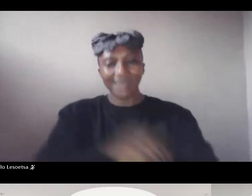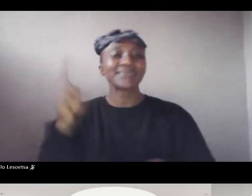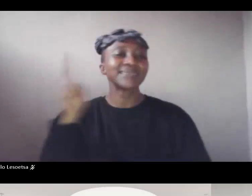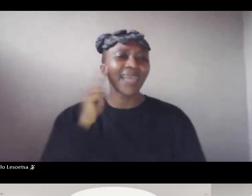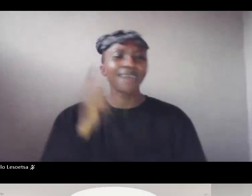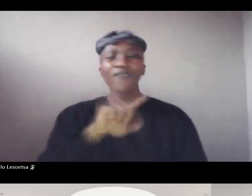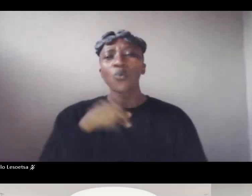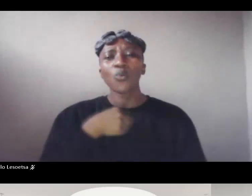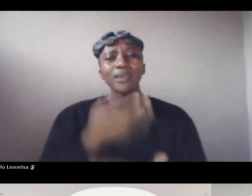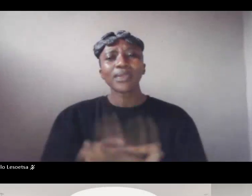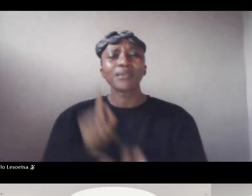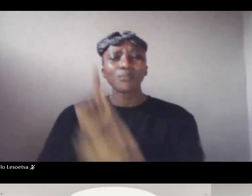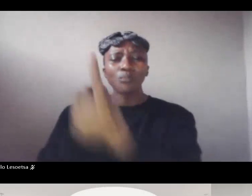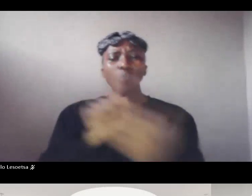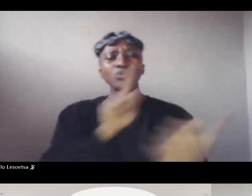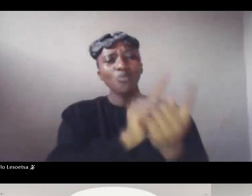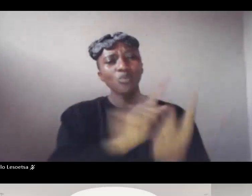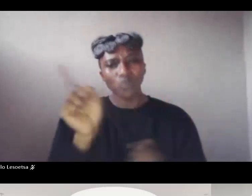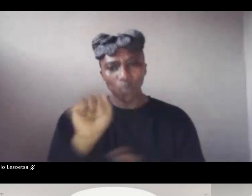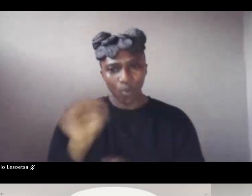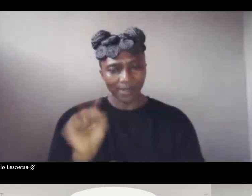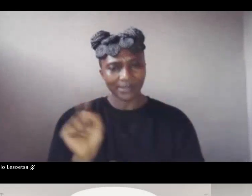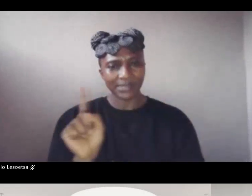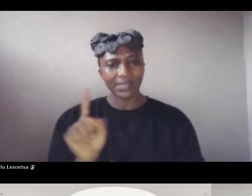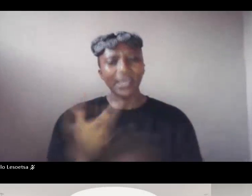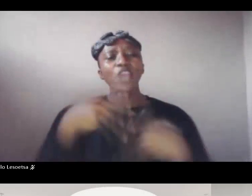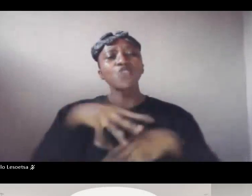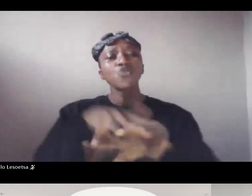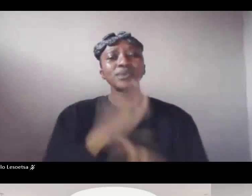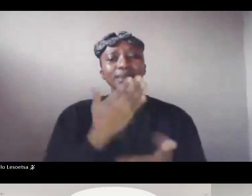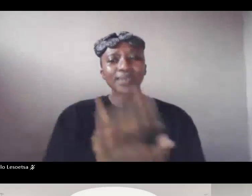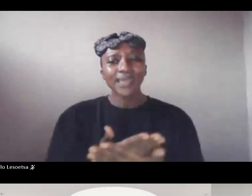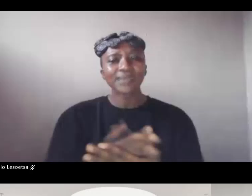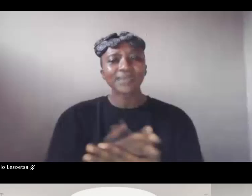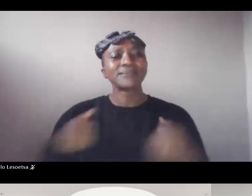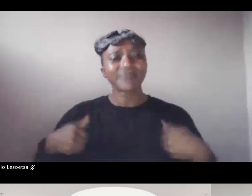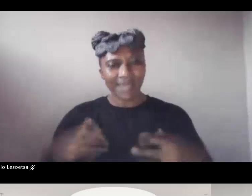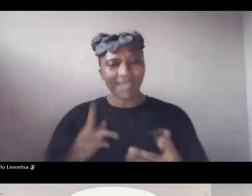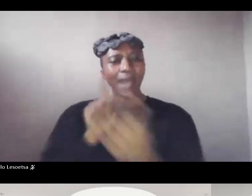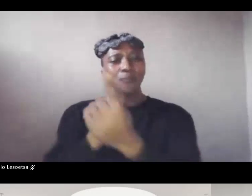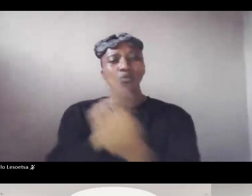the way, the inclusive way to start approaching that?